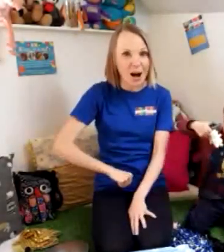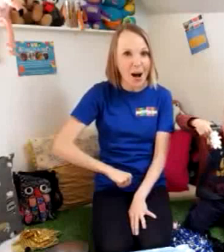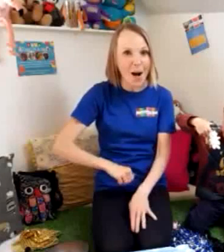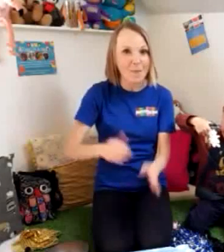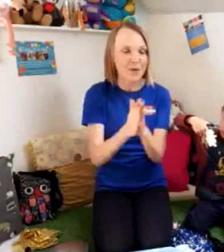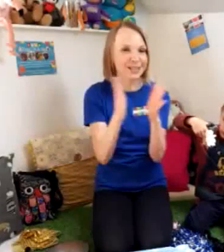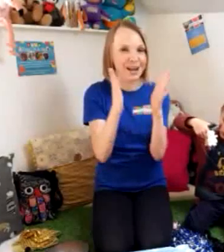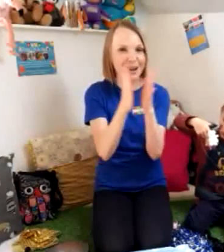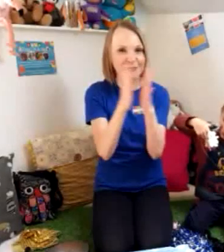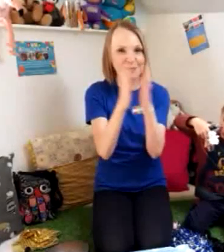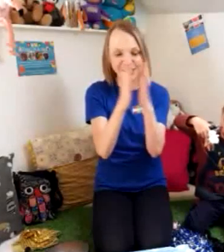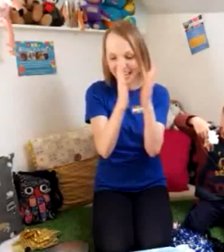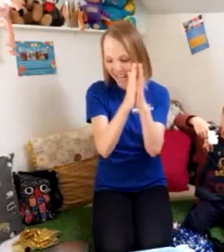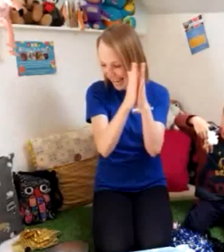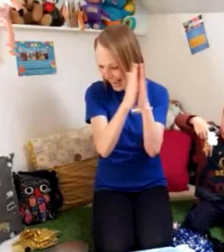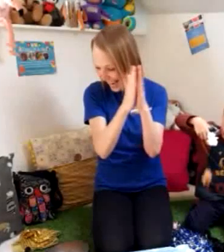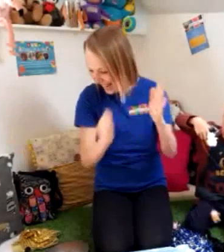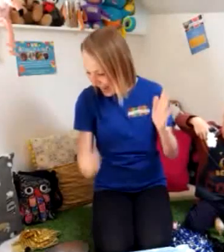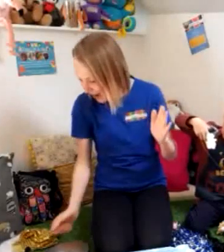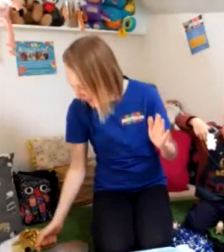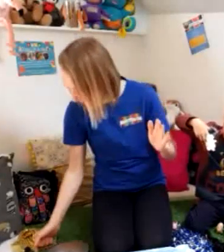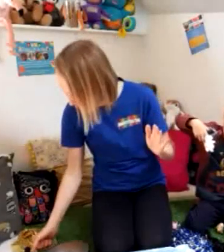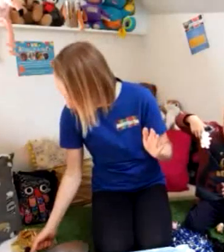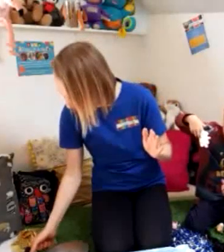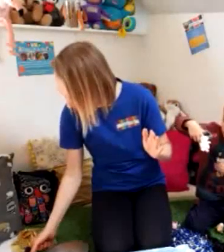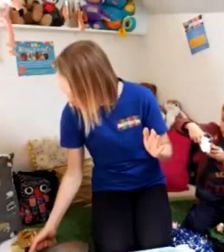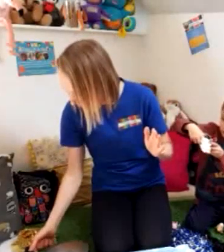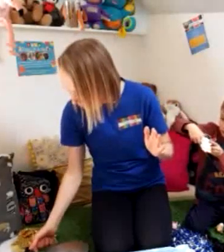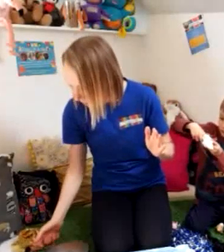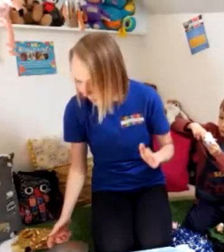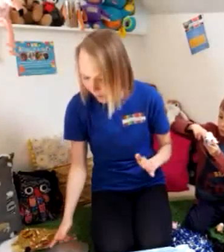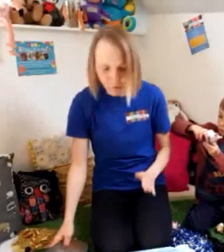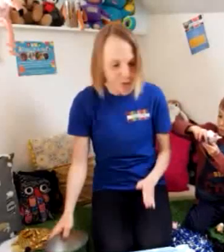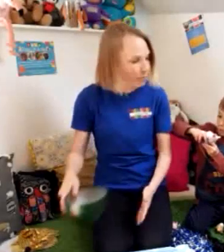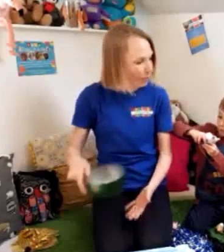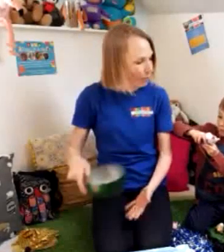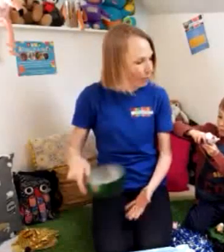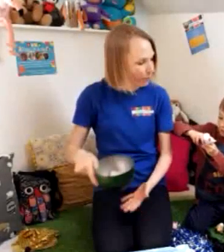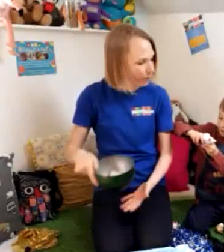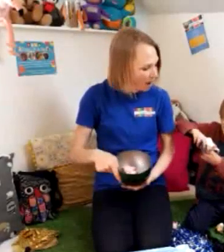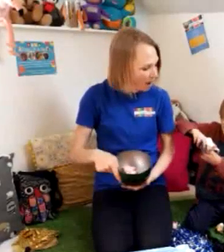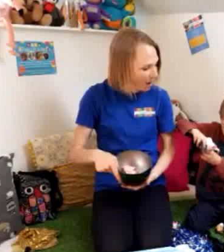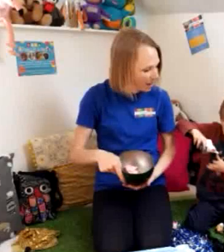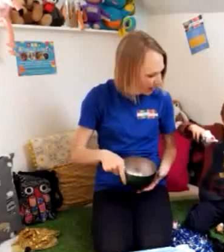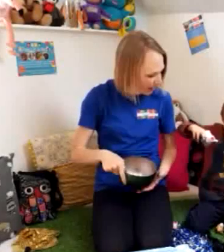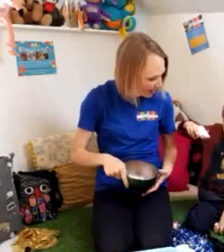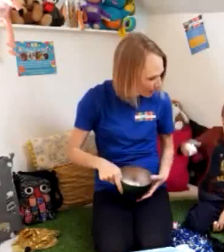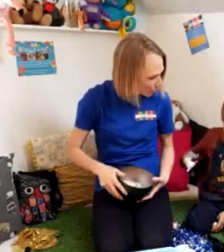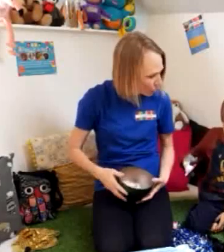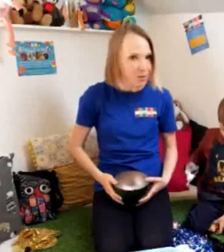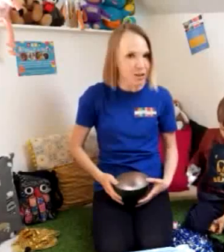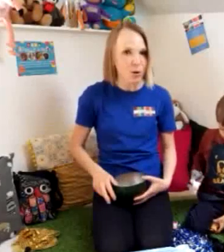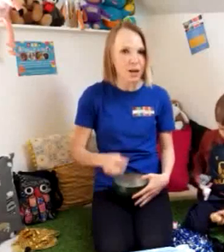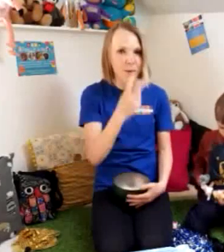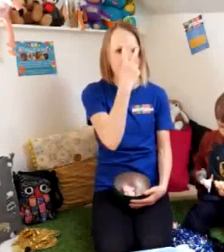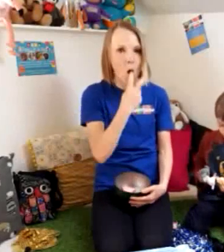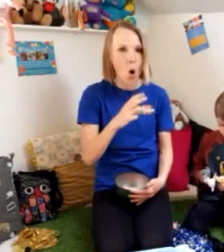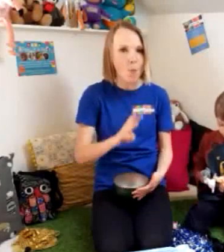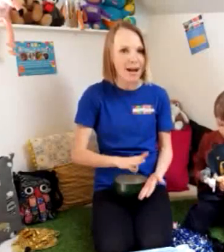We're on our way to Grandpa's farm. Yeah. Well done, everybody. Lovely. So we've got a few more farm animals left, Harris. Shall we do a little bit of Old